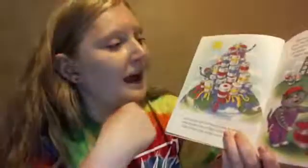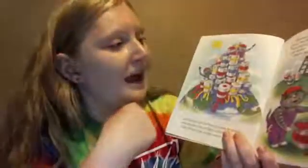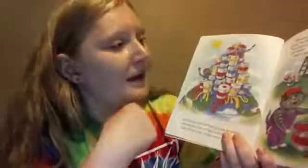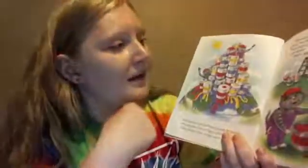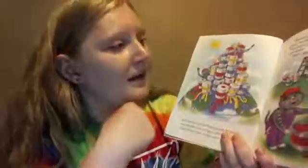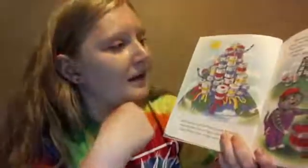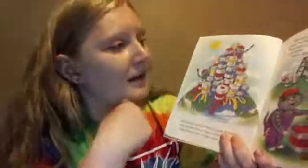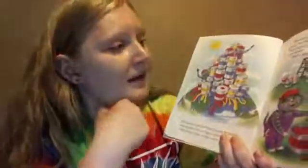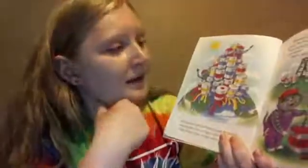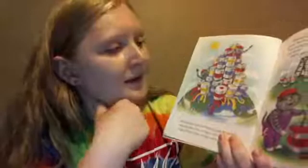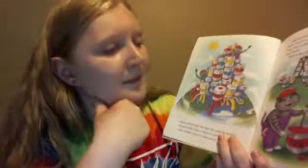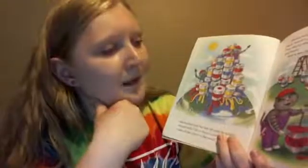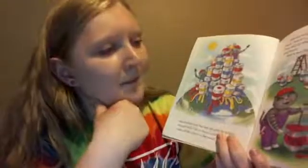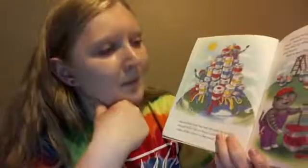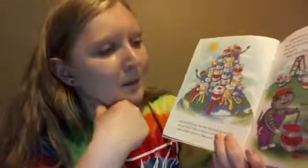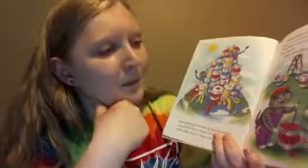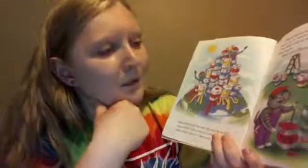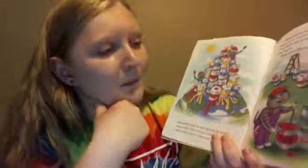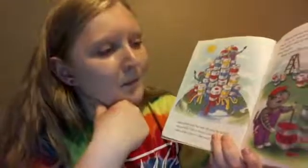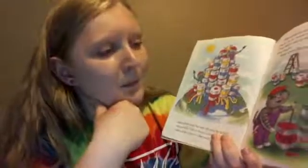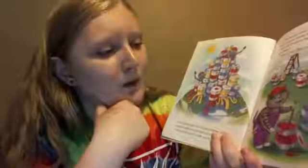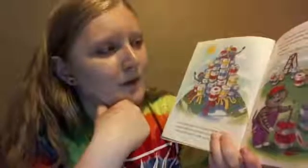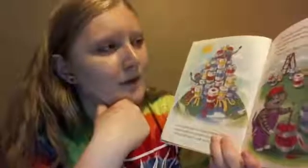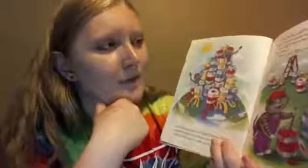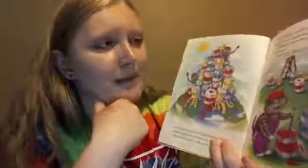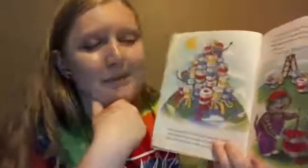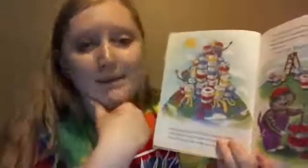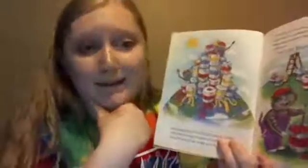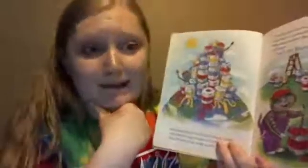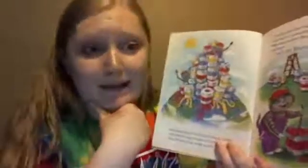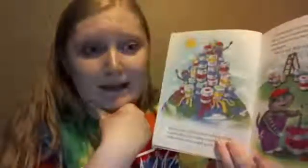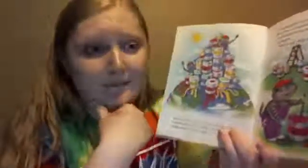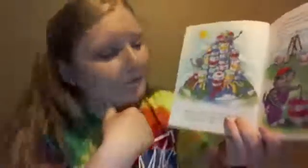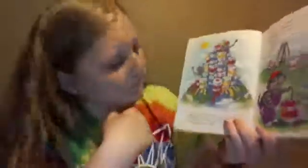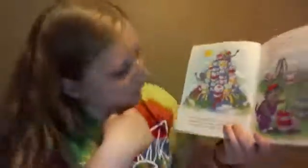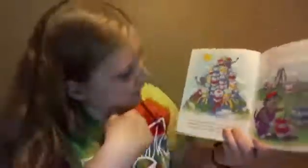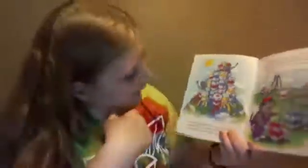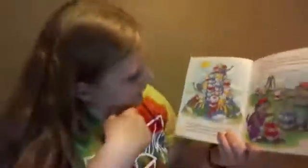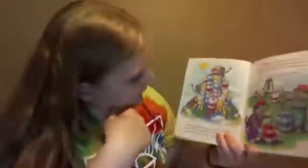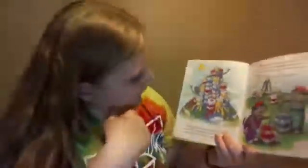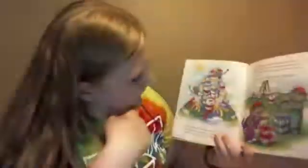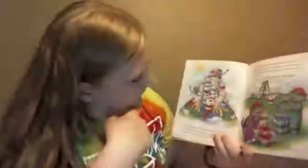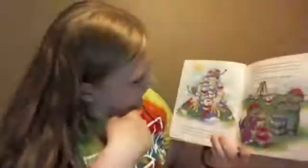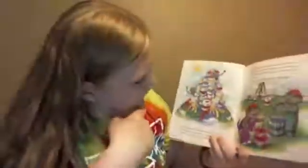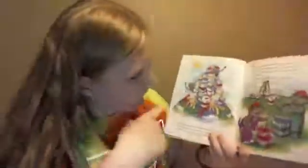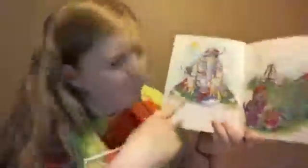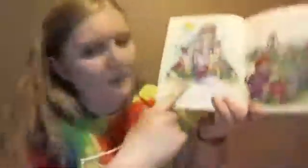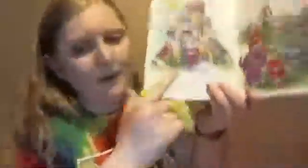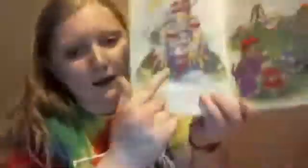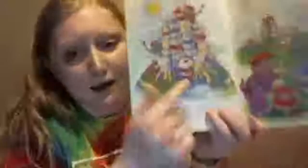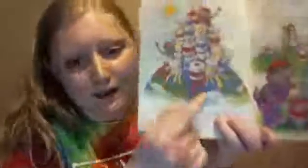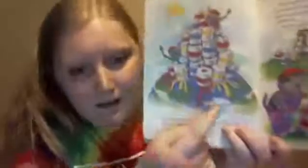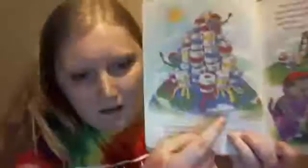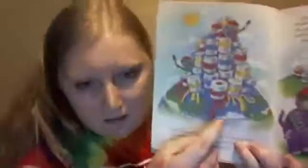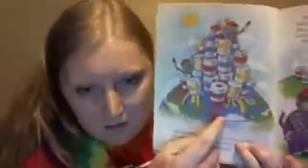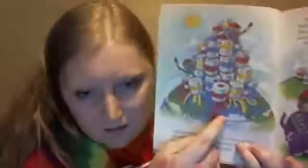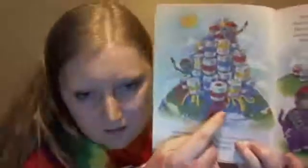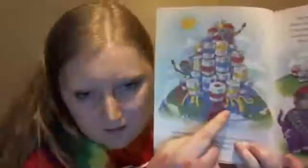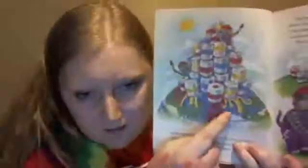red, and I think there might be one more that they might be missing. Let's see. But look at, you can see